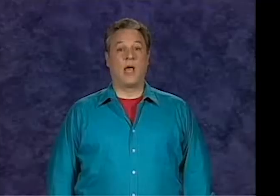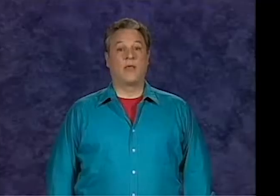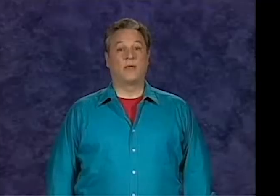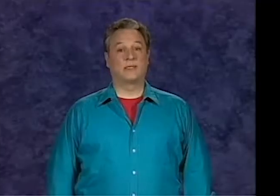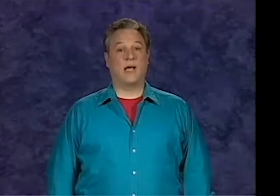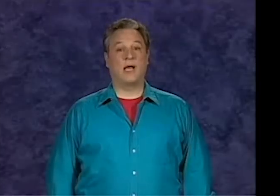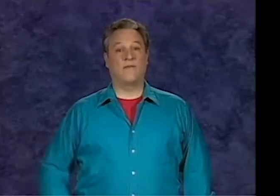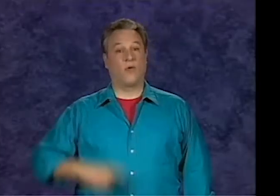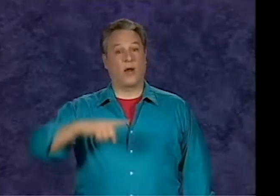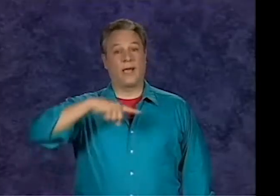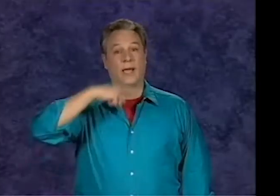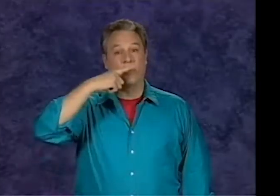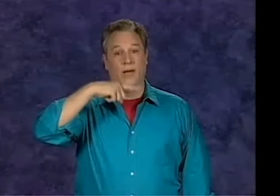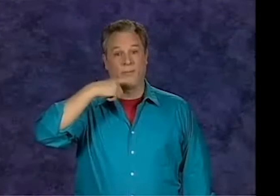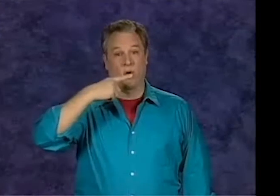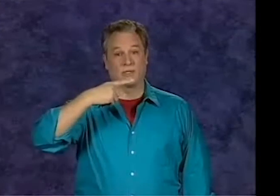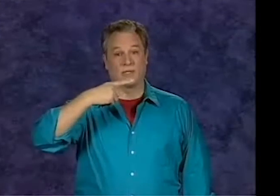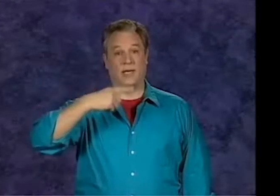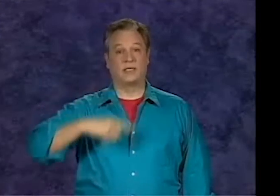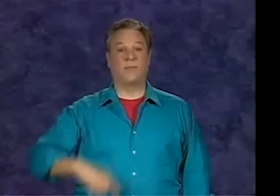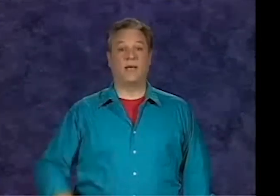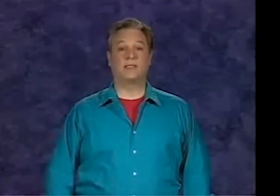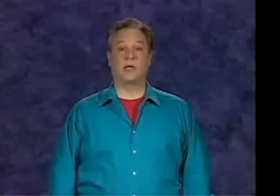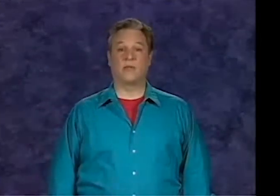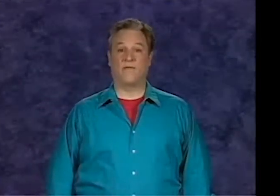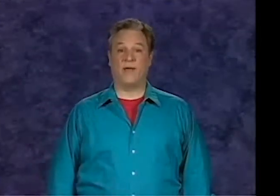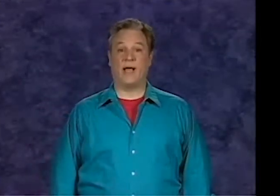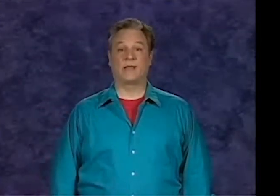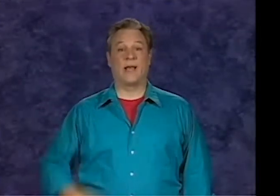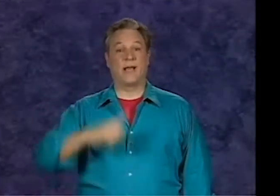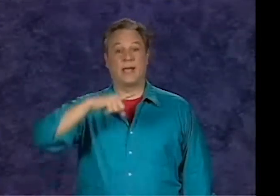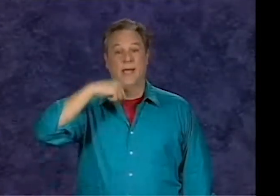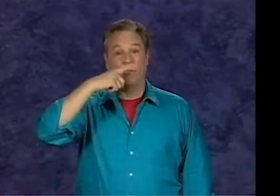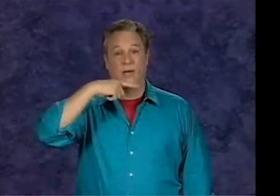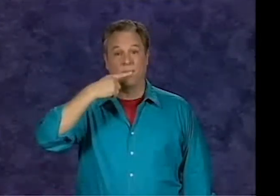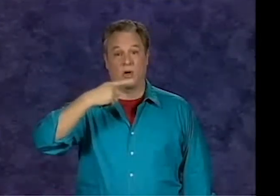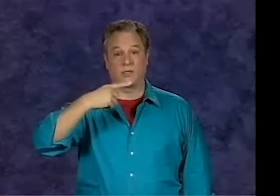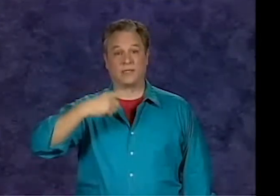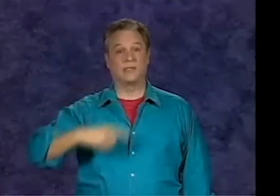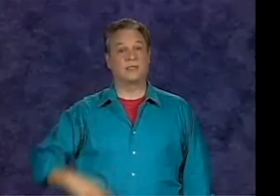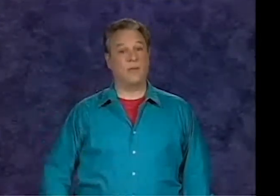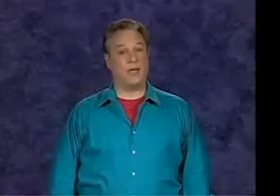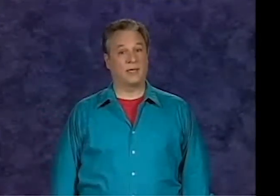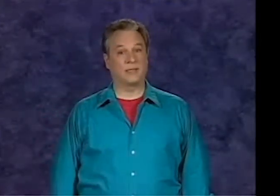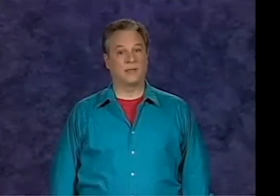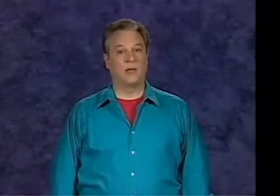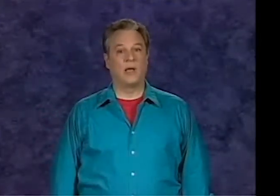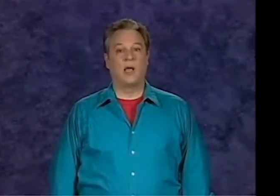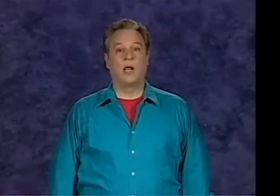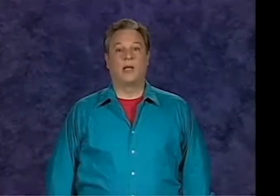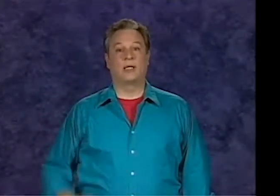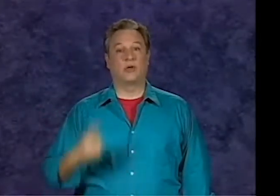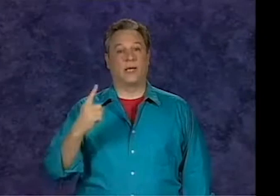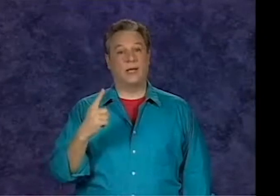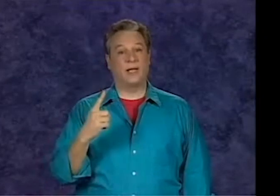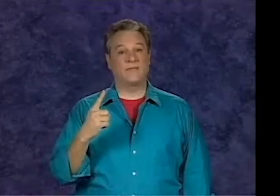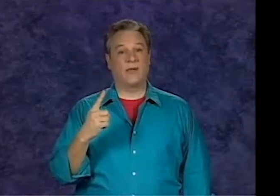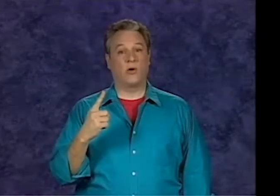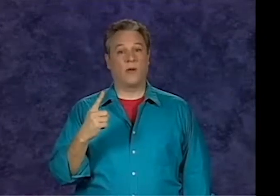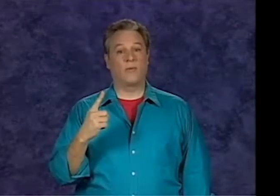The sign for a hearing person is based on the fact that a hearing person speaks. Let your index finger